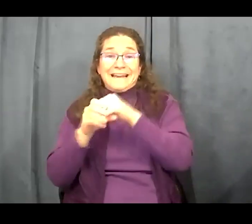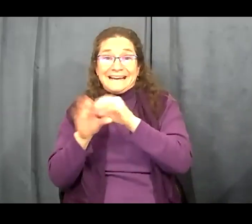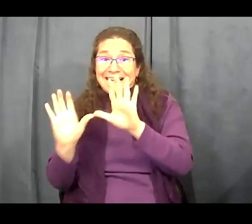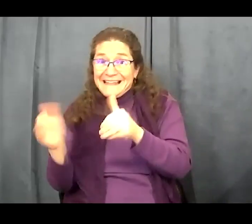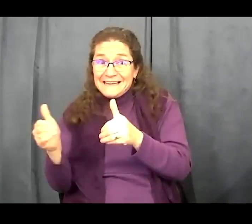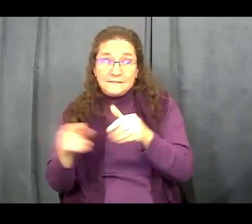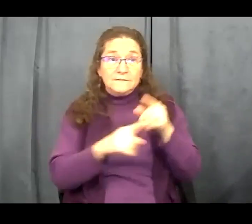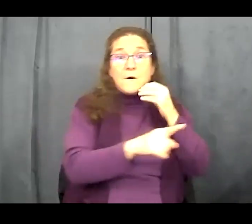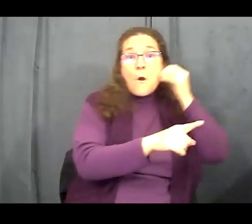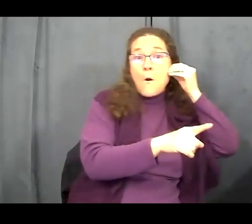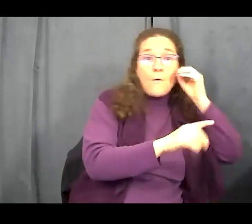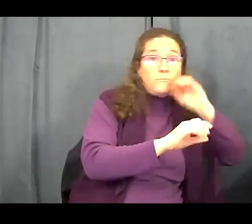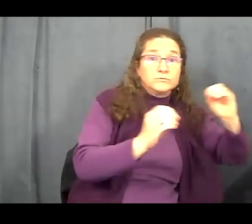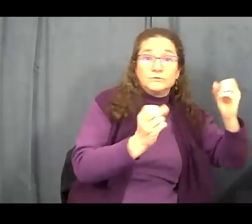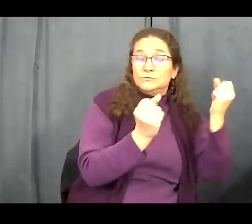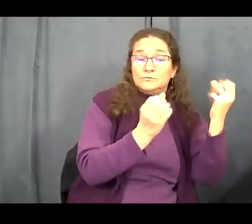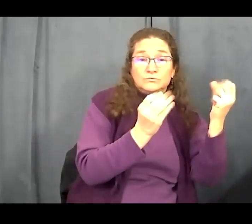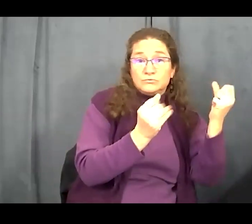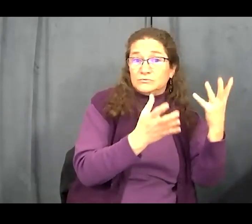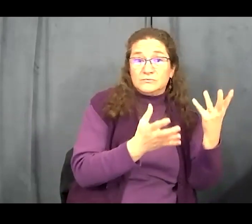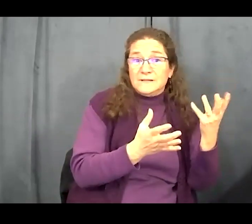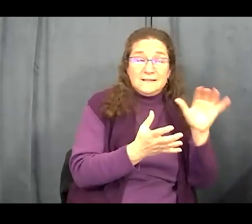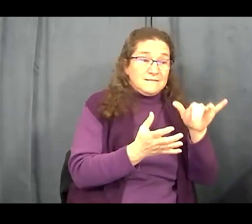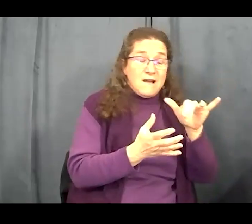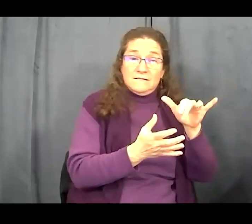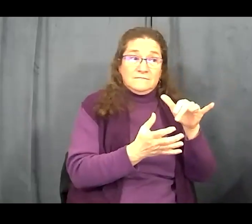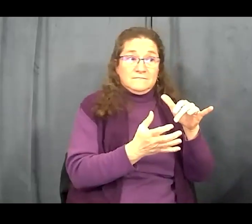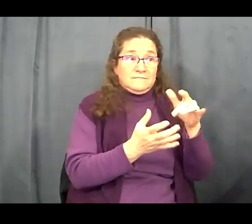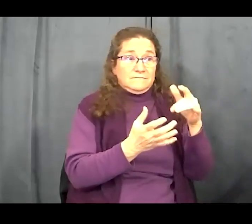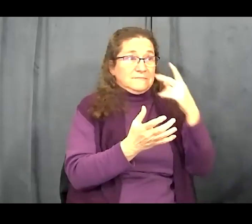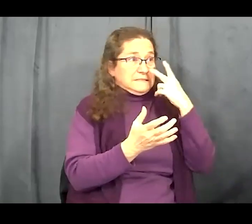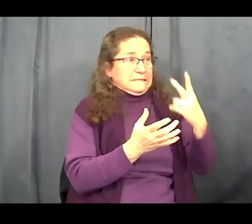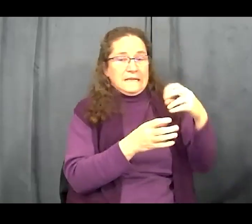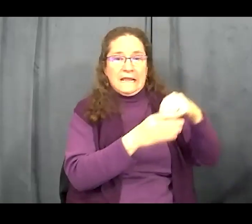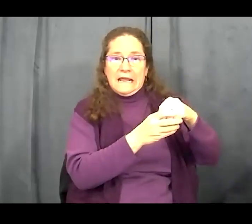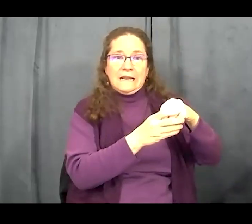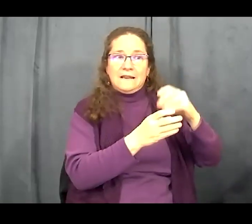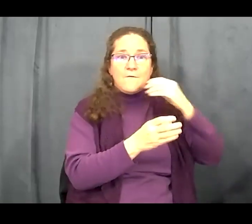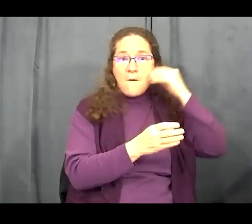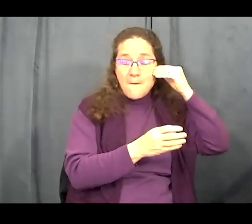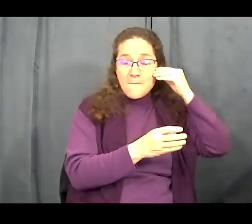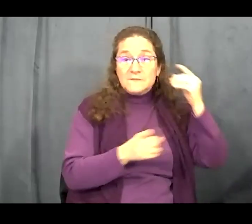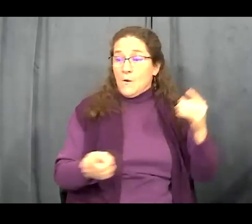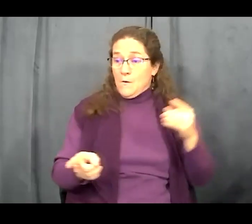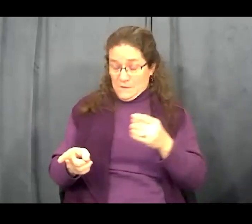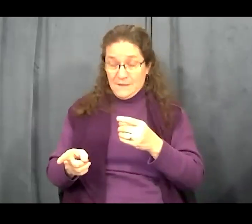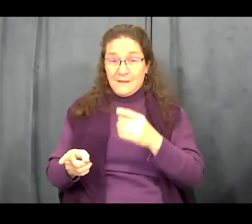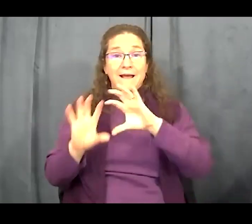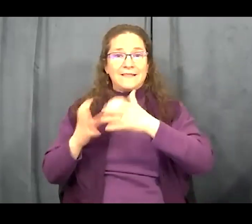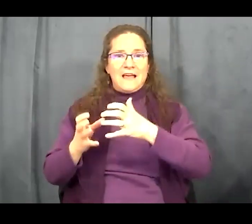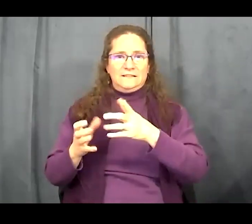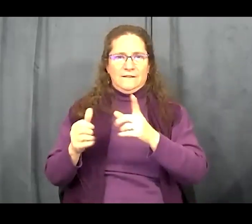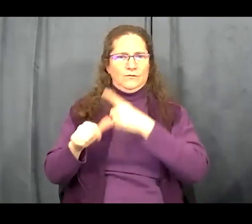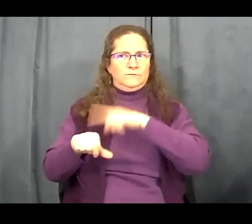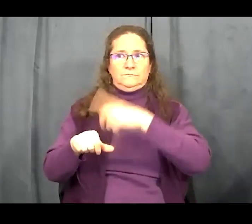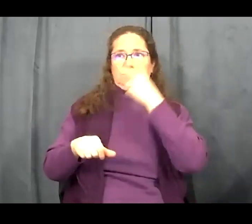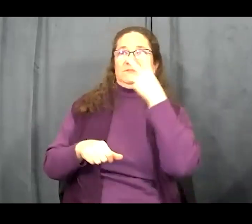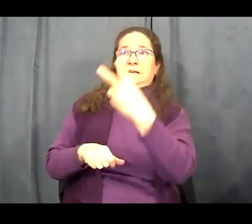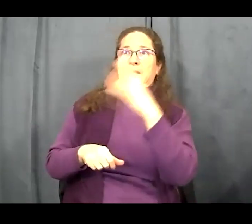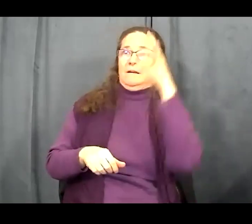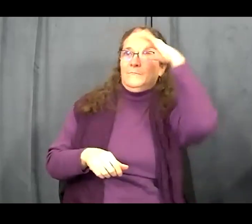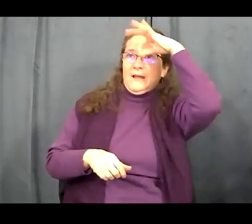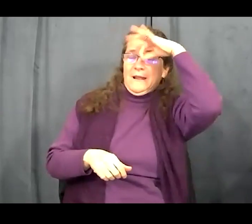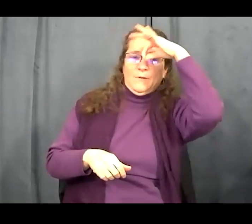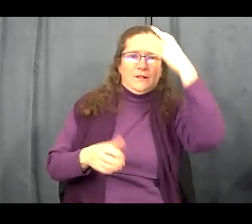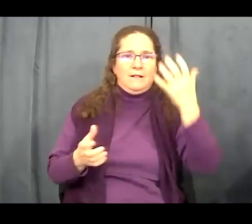signer. American Sign Language is not native to that household. So when they're in that classroom, this is the first time they're seeing the sign for pineapple, or the